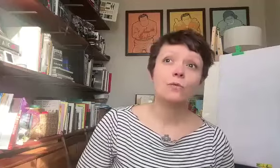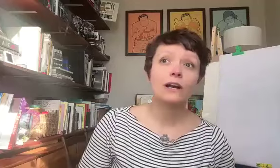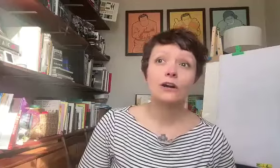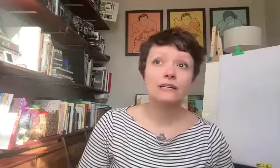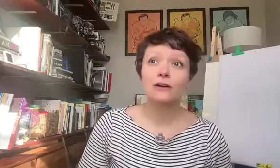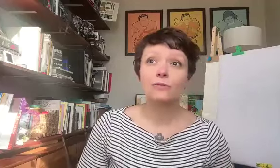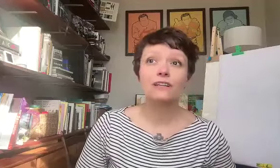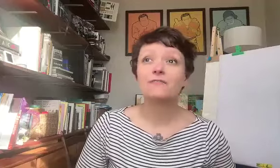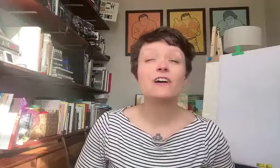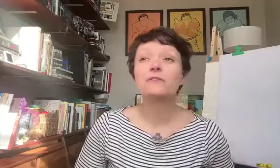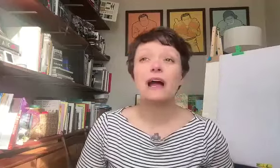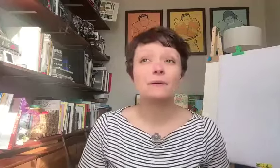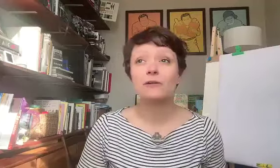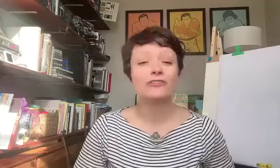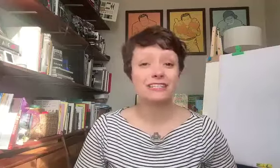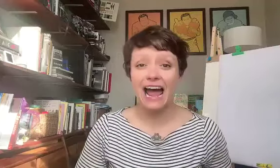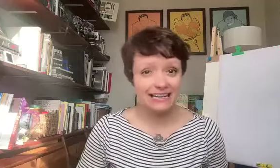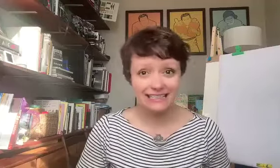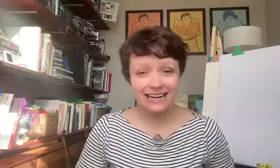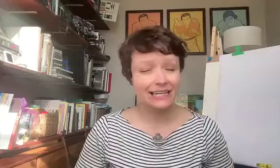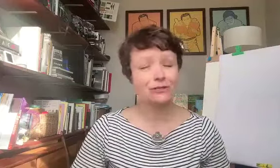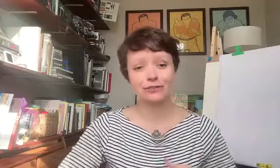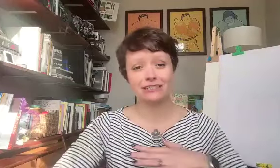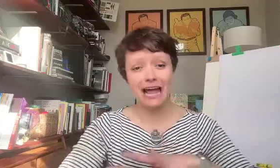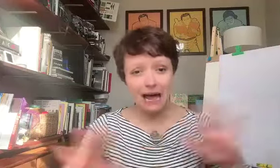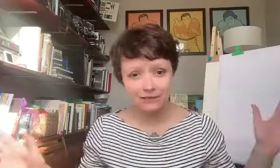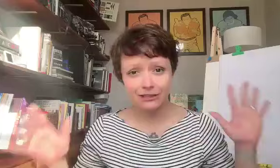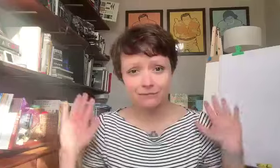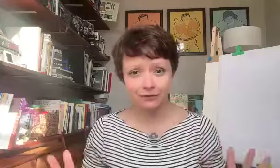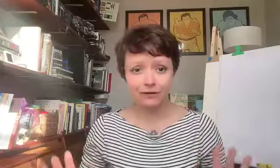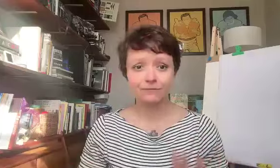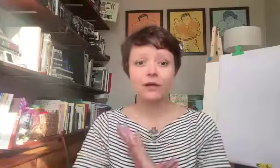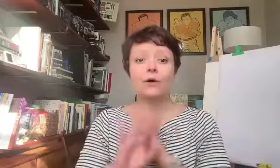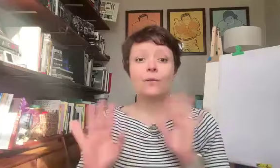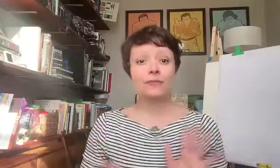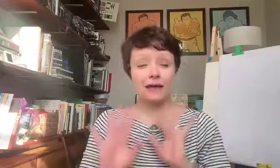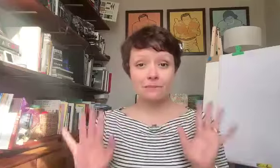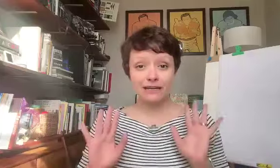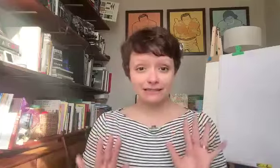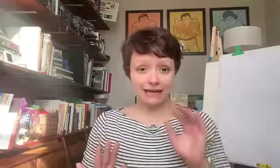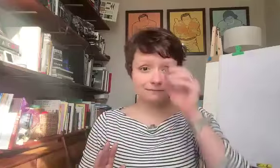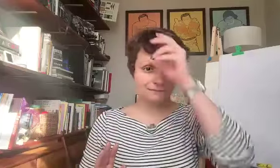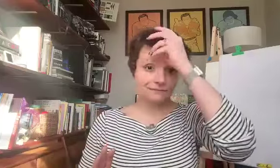you want to go down a really fun rabbit hole, there's Kenyan Sign Language, which is absolutely beautiful. With that being said,